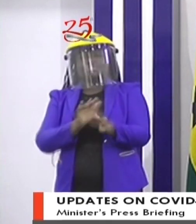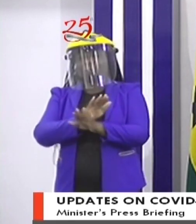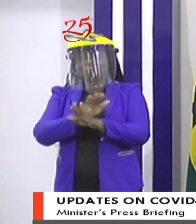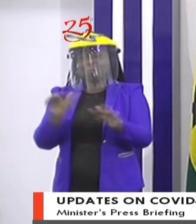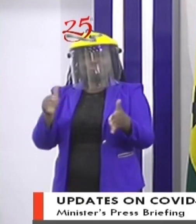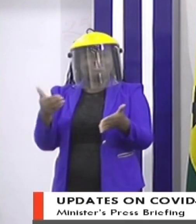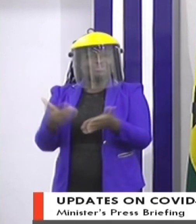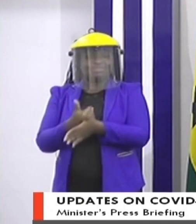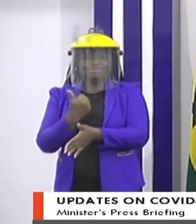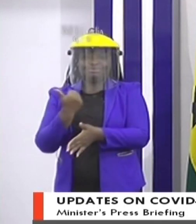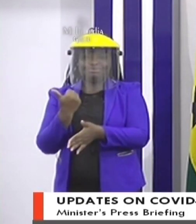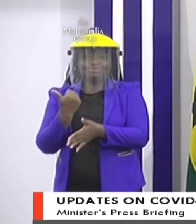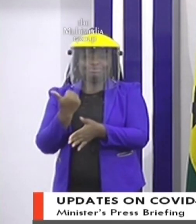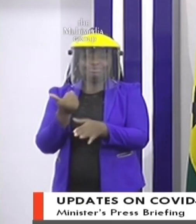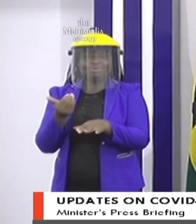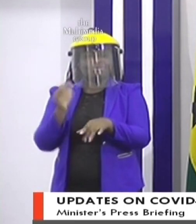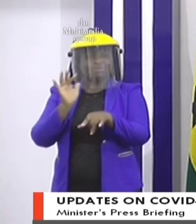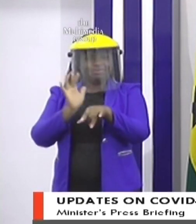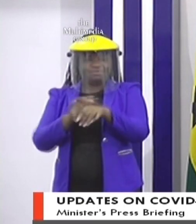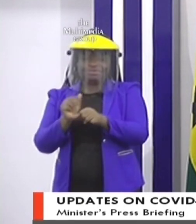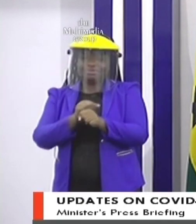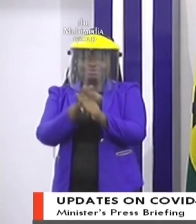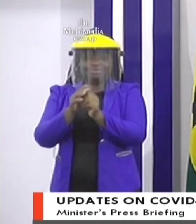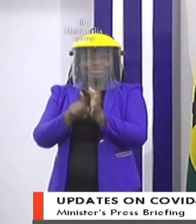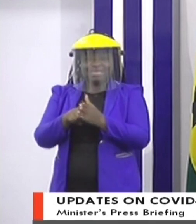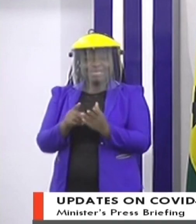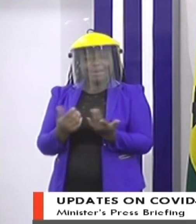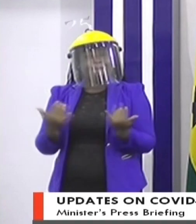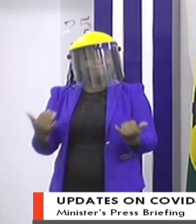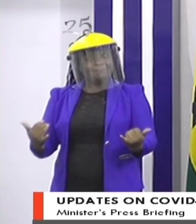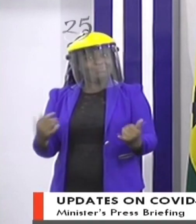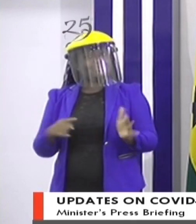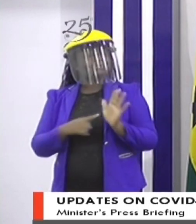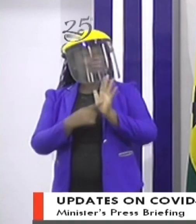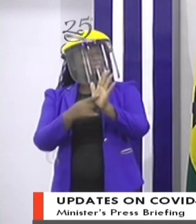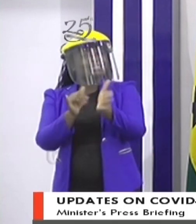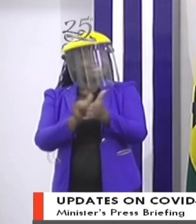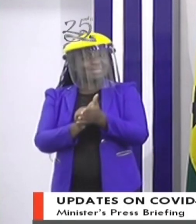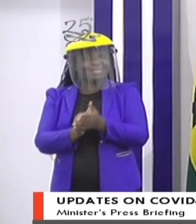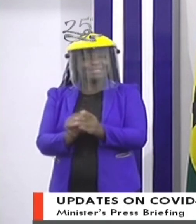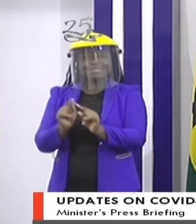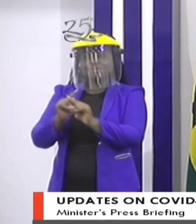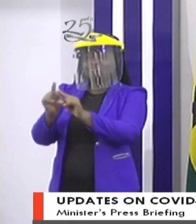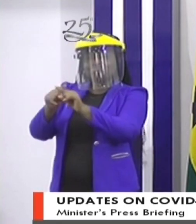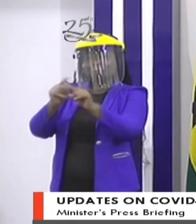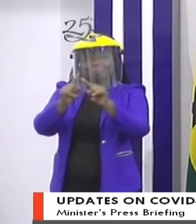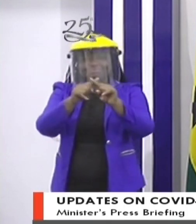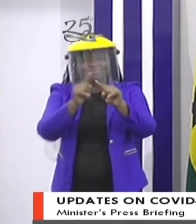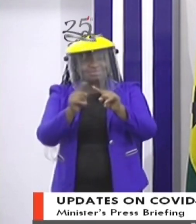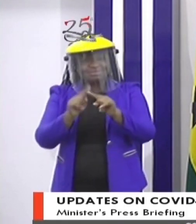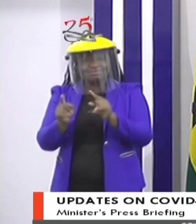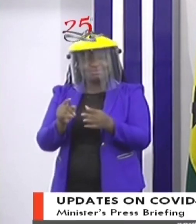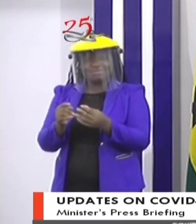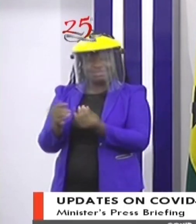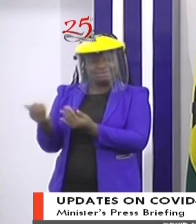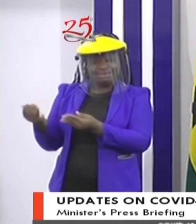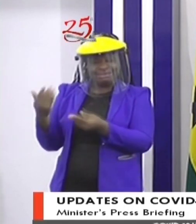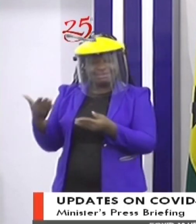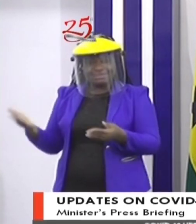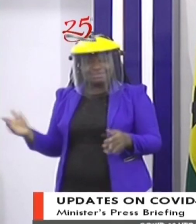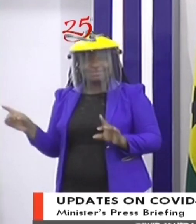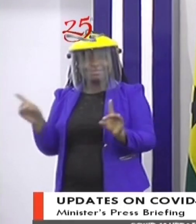case within the recent times. Clear indication that the various response actions that have been put in